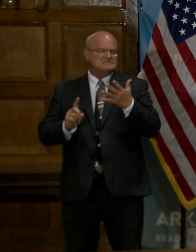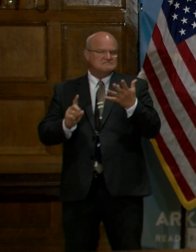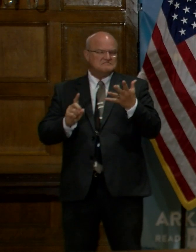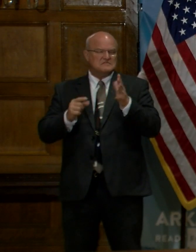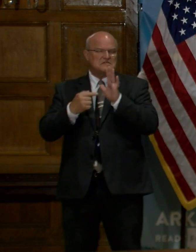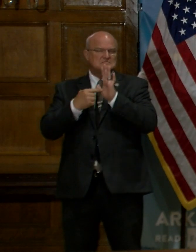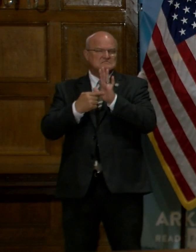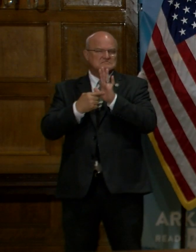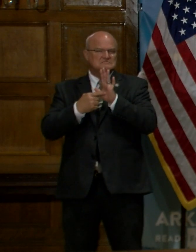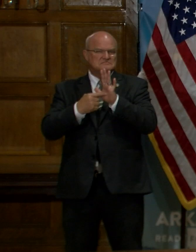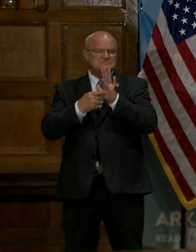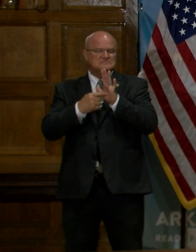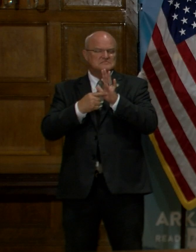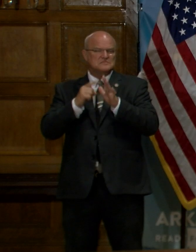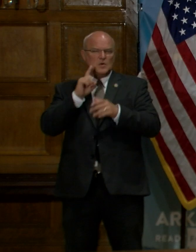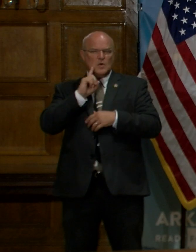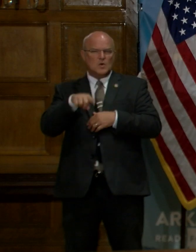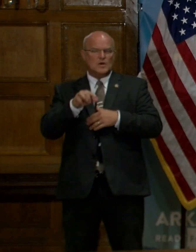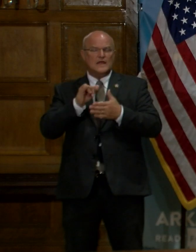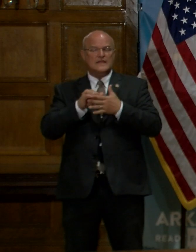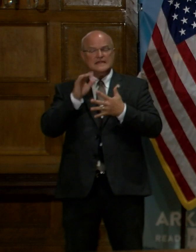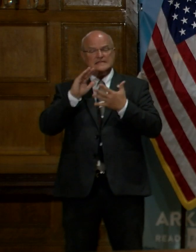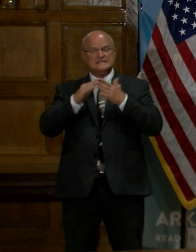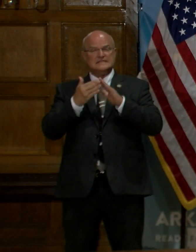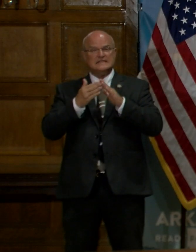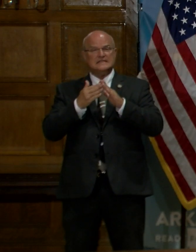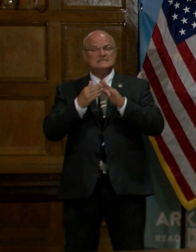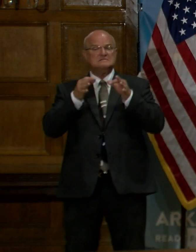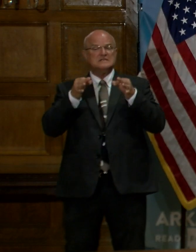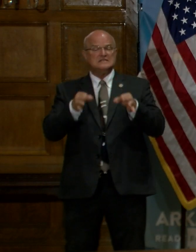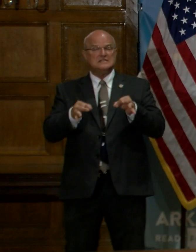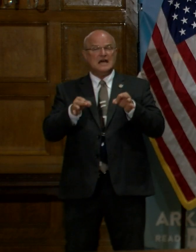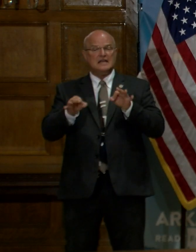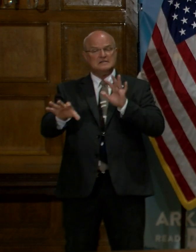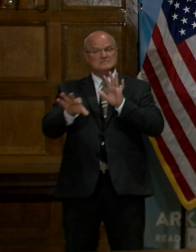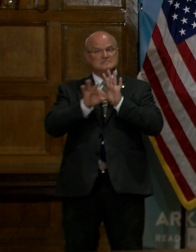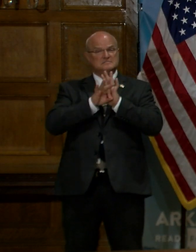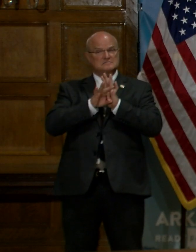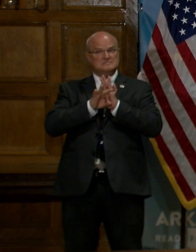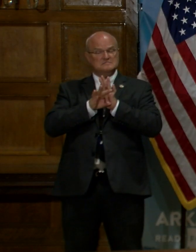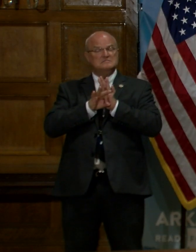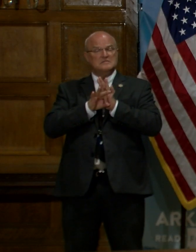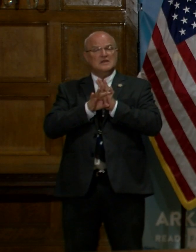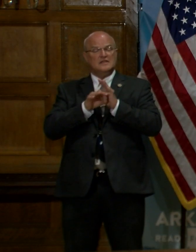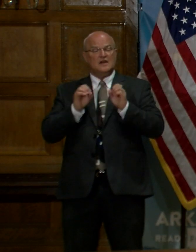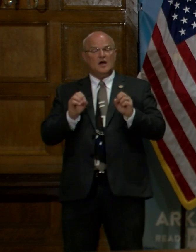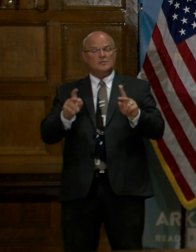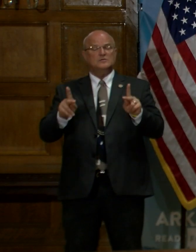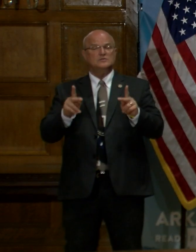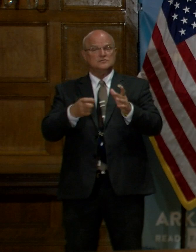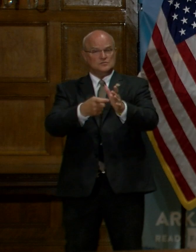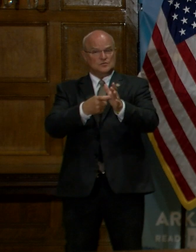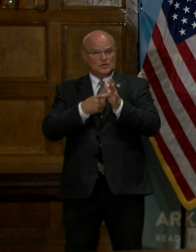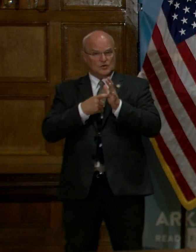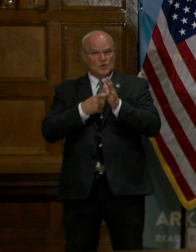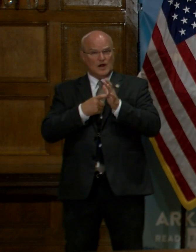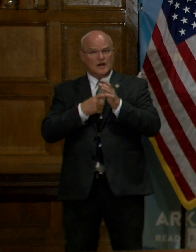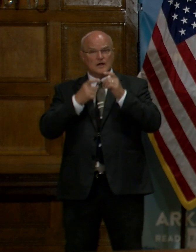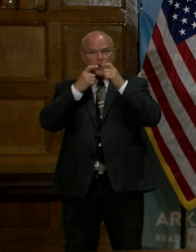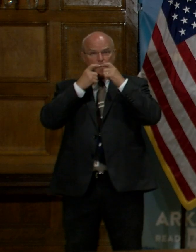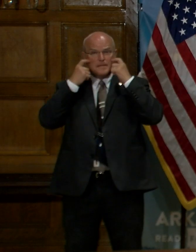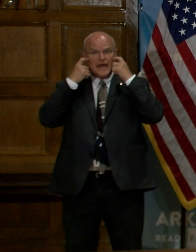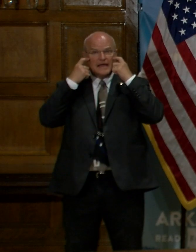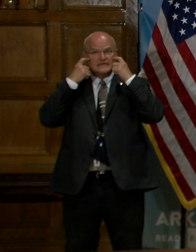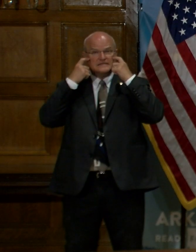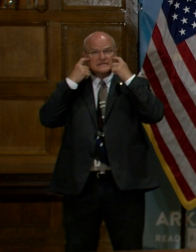that would allow cities that opted to do that the opportunity to require a